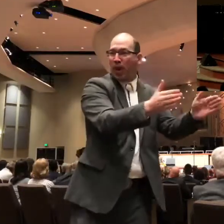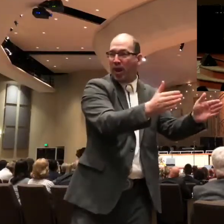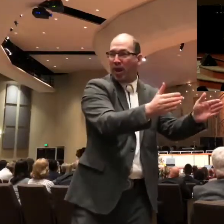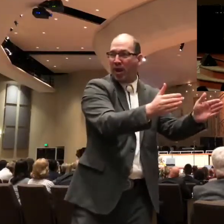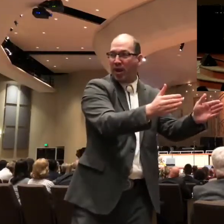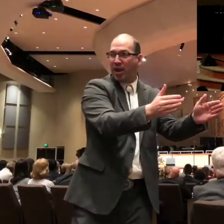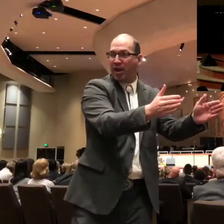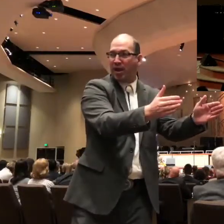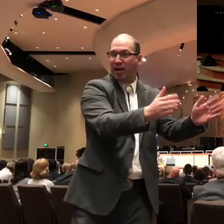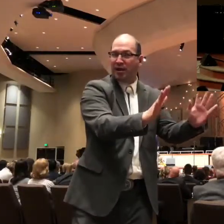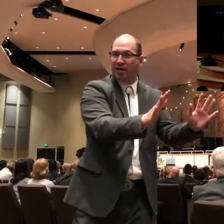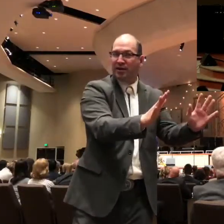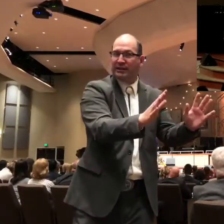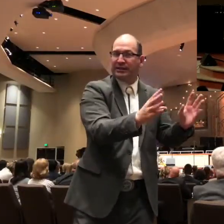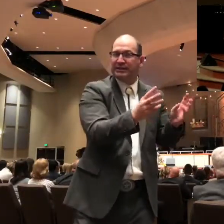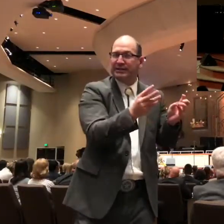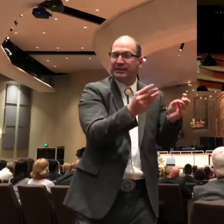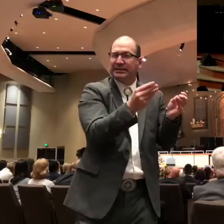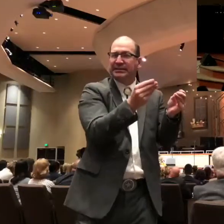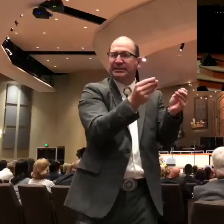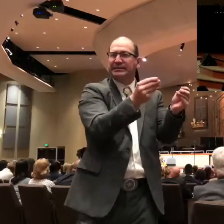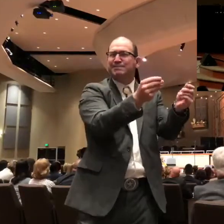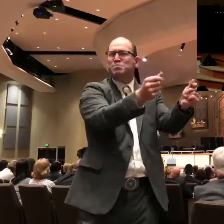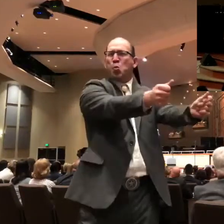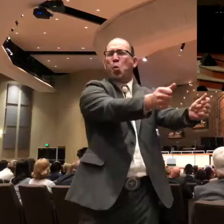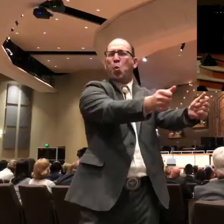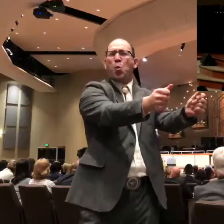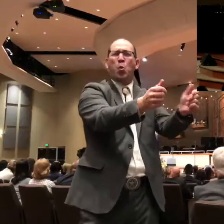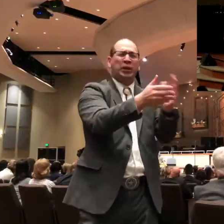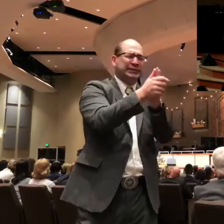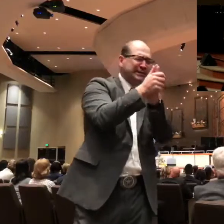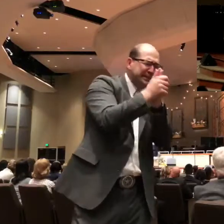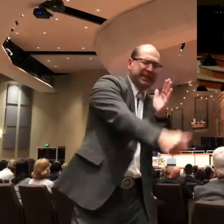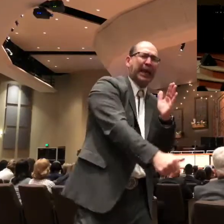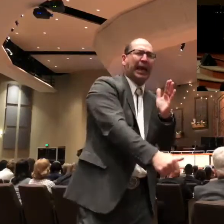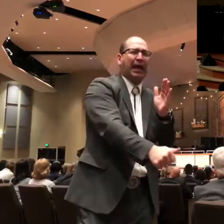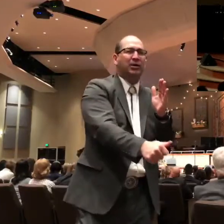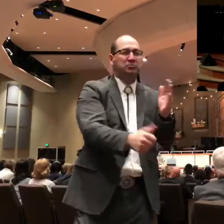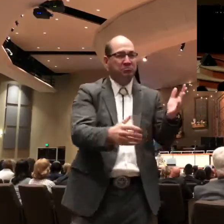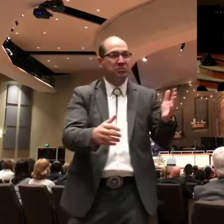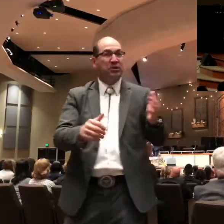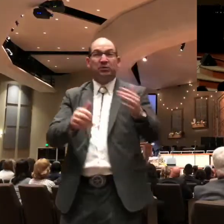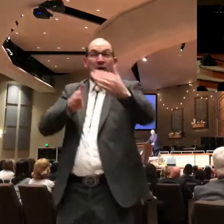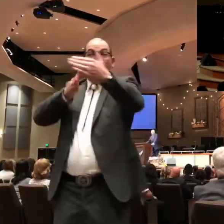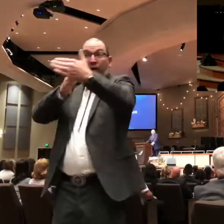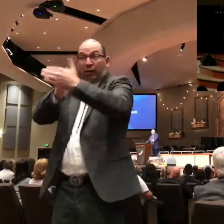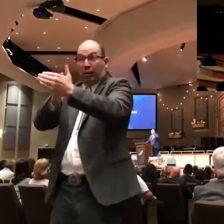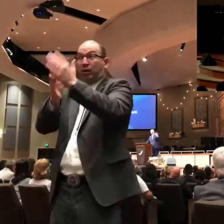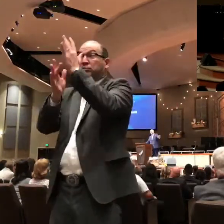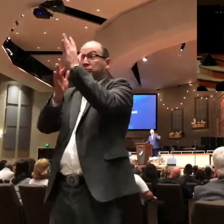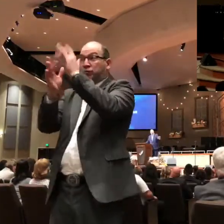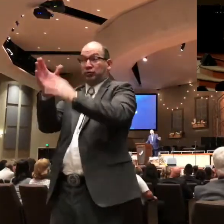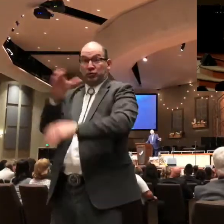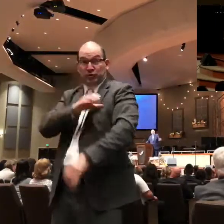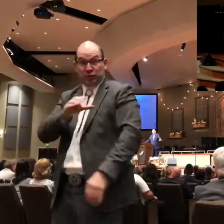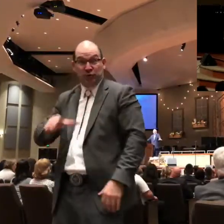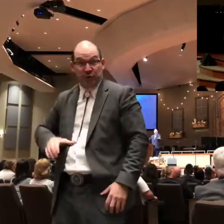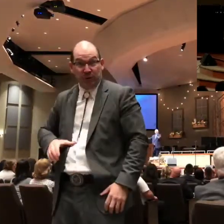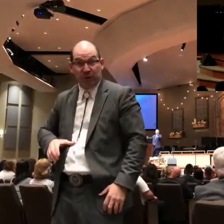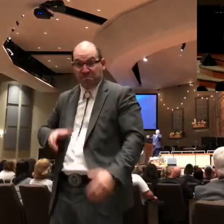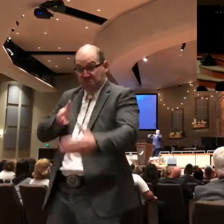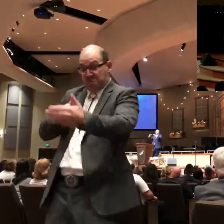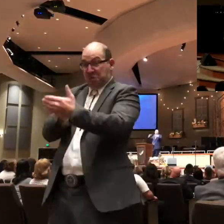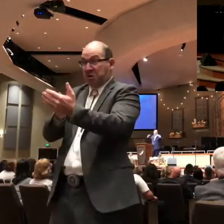philosophy. Whether they deny the deity of Christ, whether they deny the sanctity of marriage, whether it's Scientology